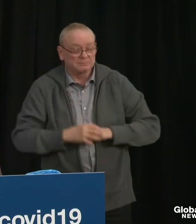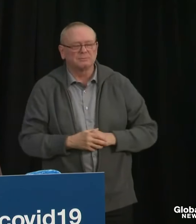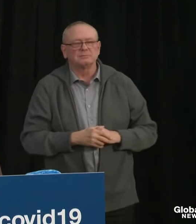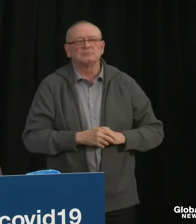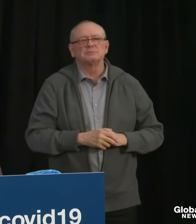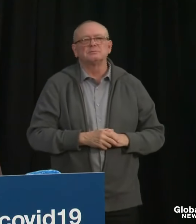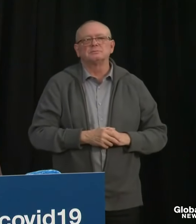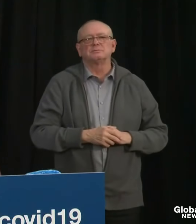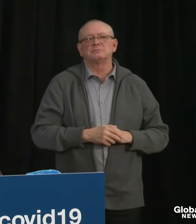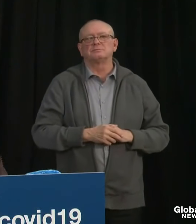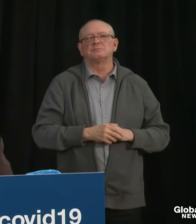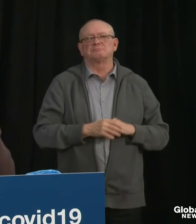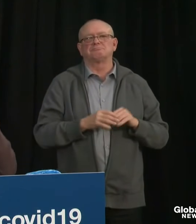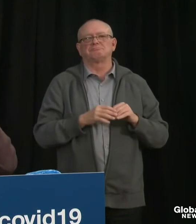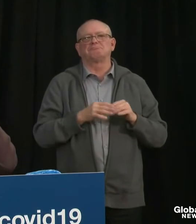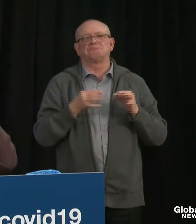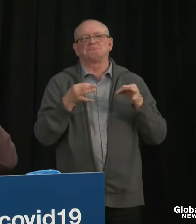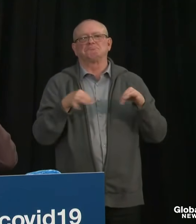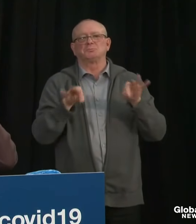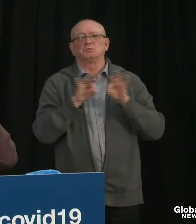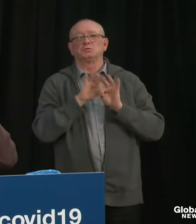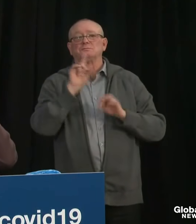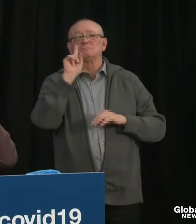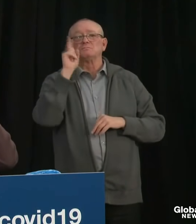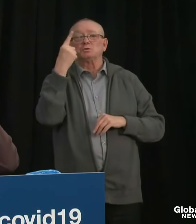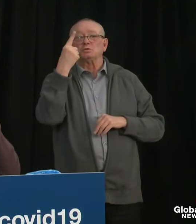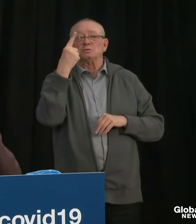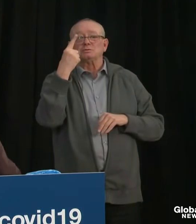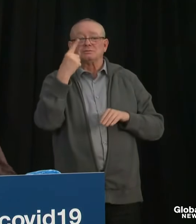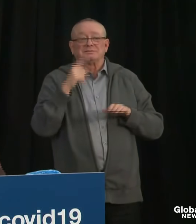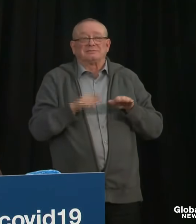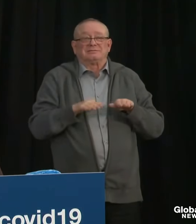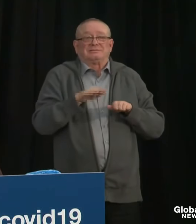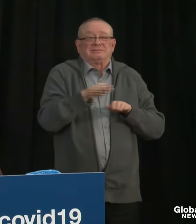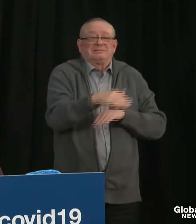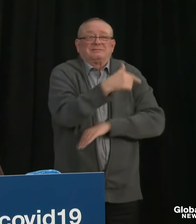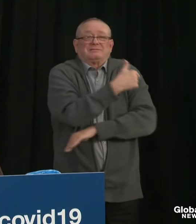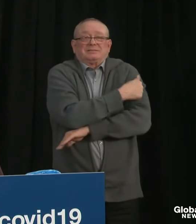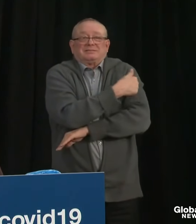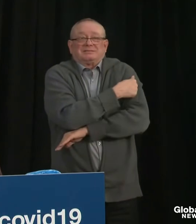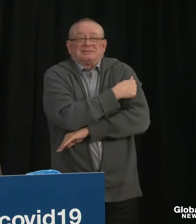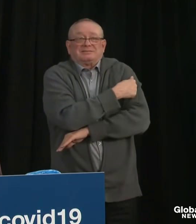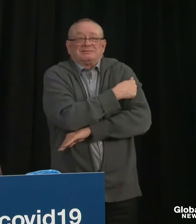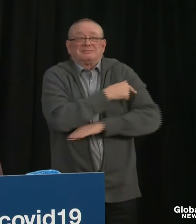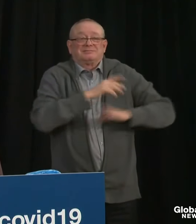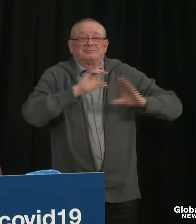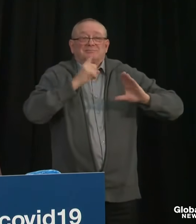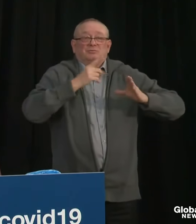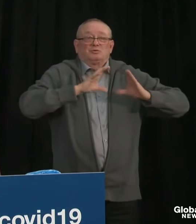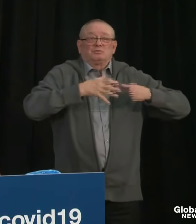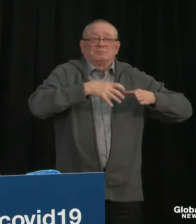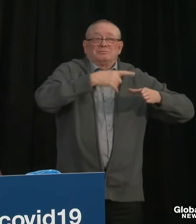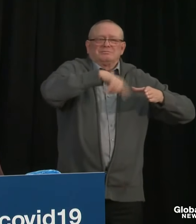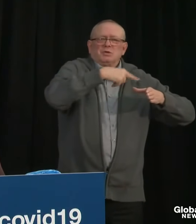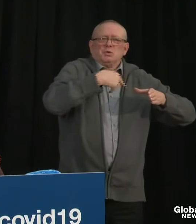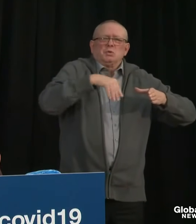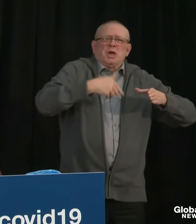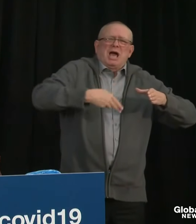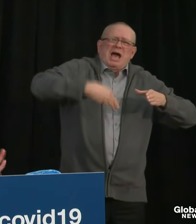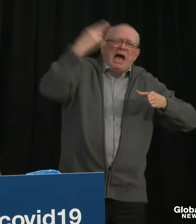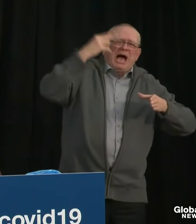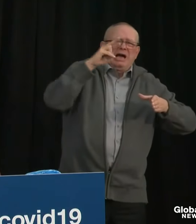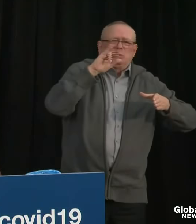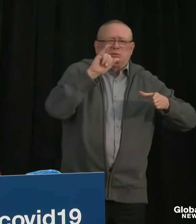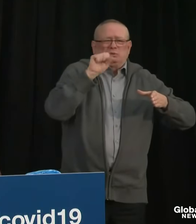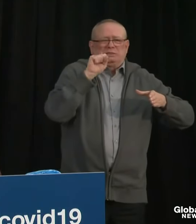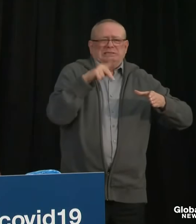the first phase of vaccine were focused on individuals who were at the highest risk of severe outcomes, those who